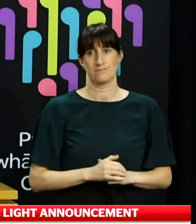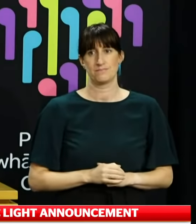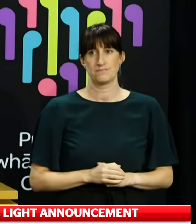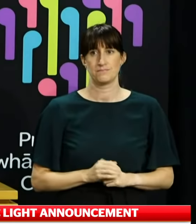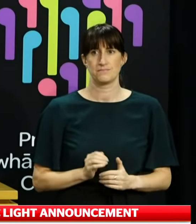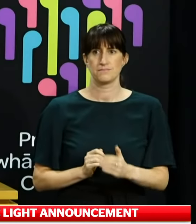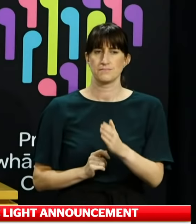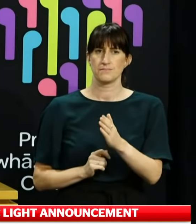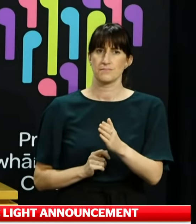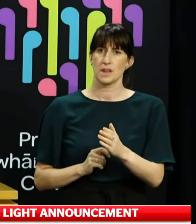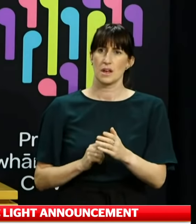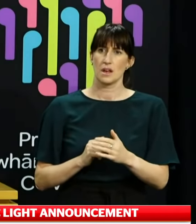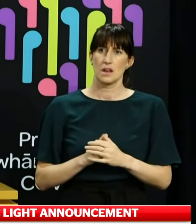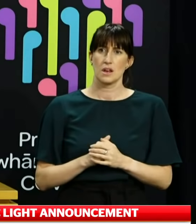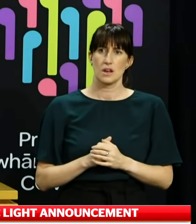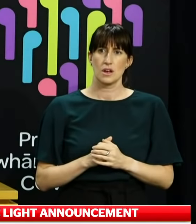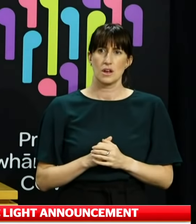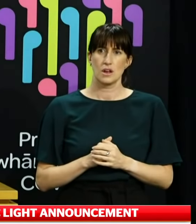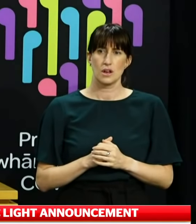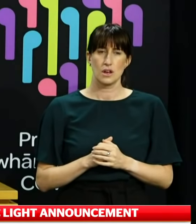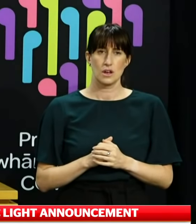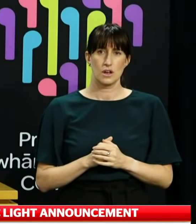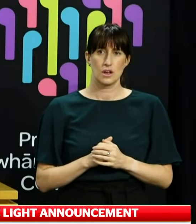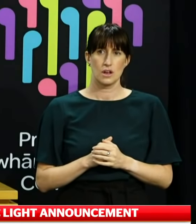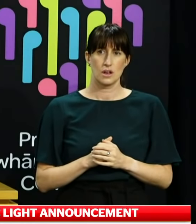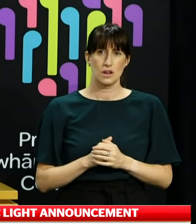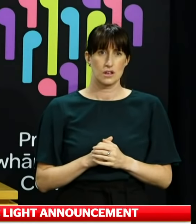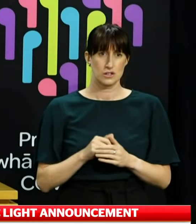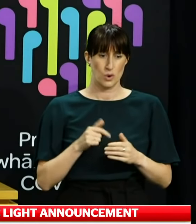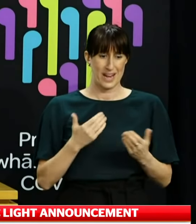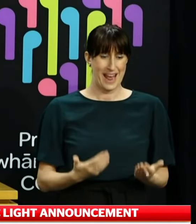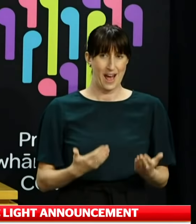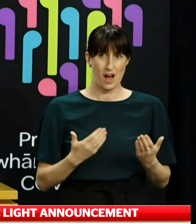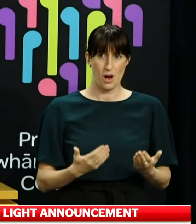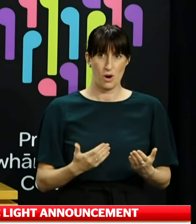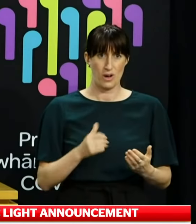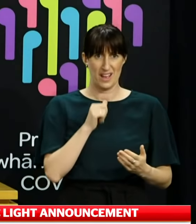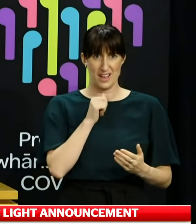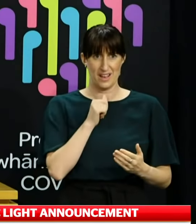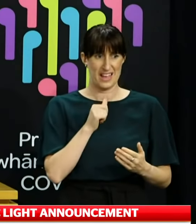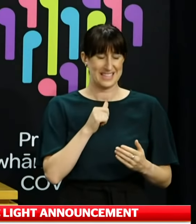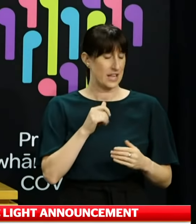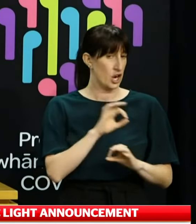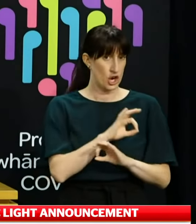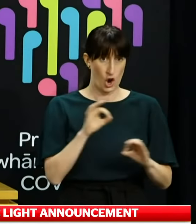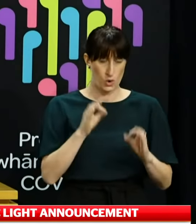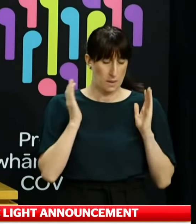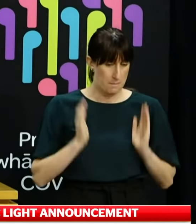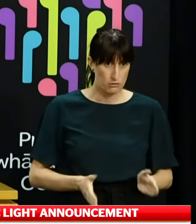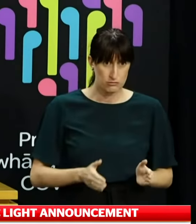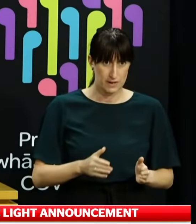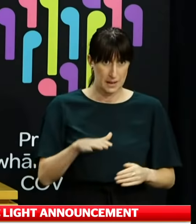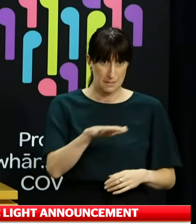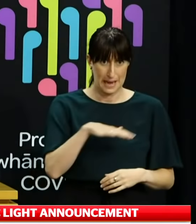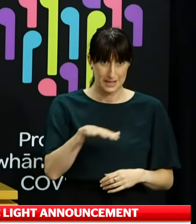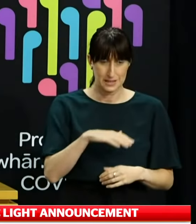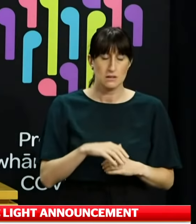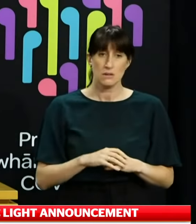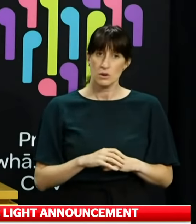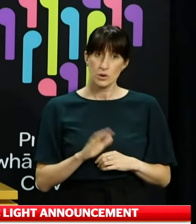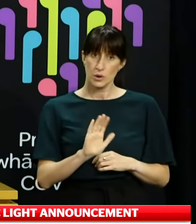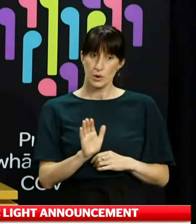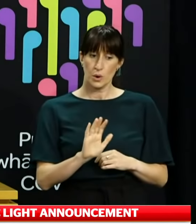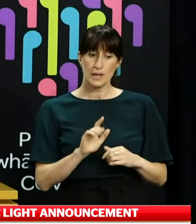you mentioned, is there no sort of compulsory requirement now to wear a mask anywhere? There are still some areas, and as